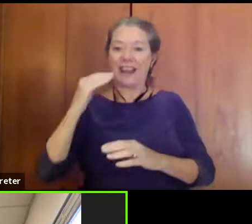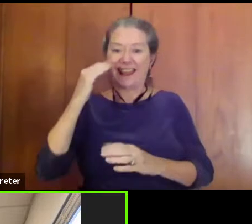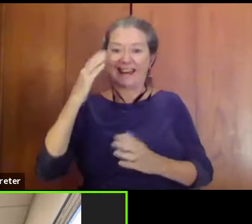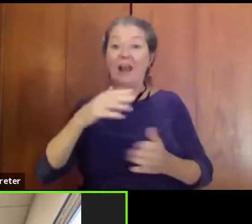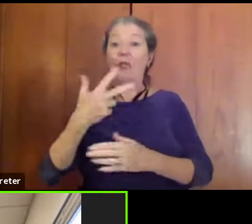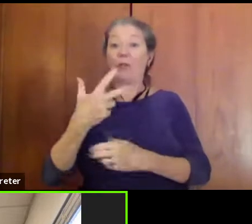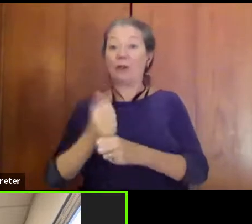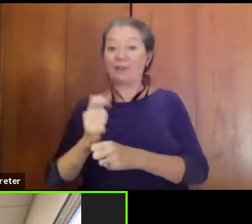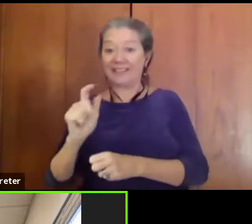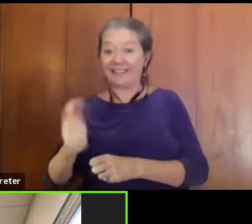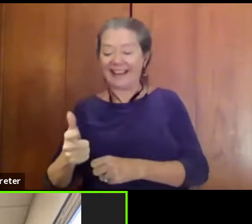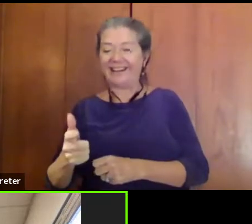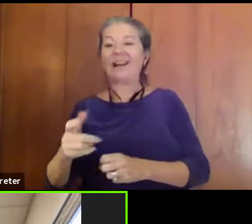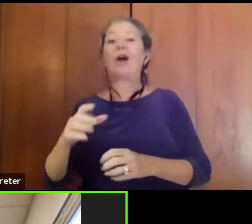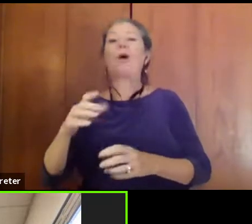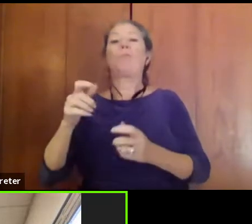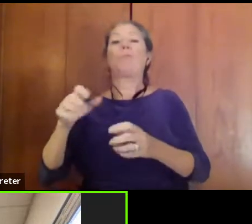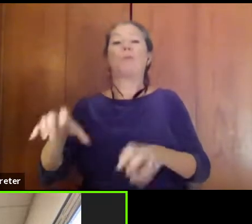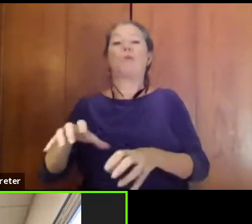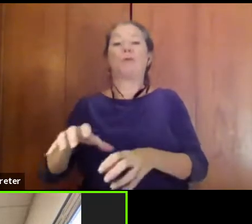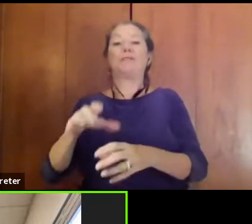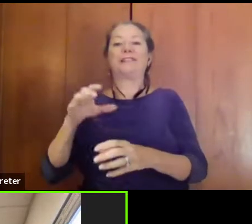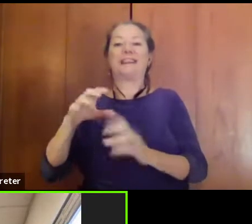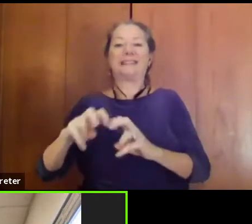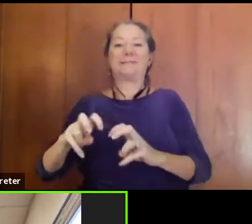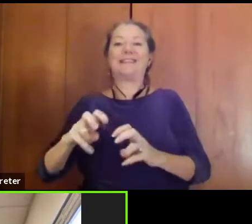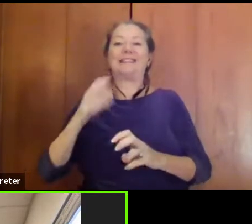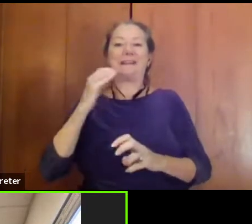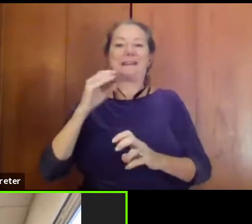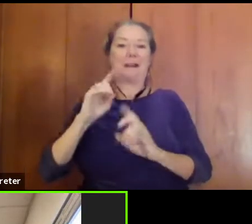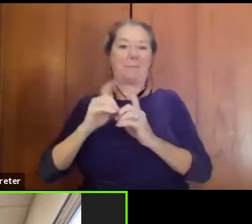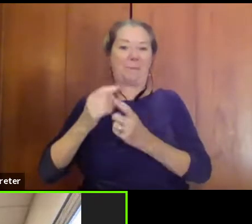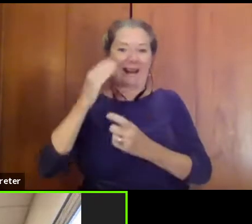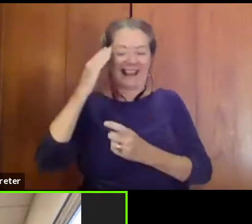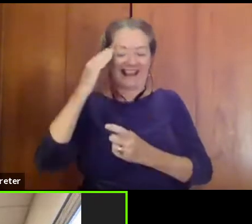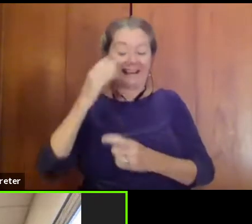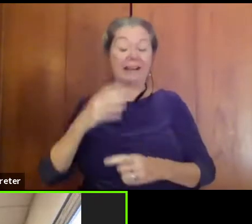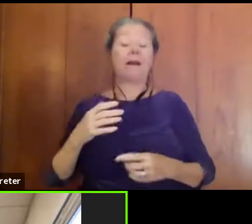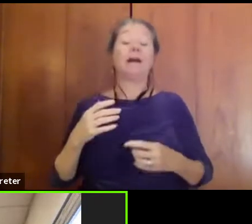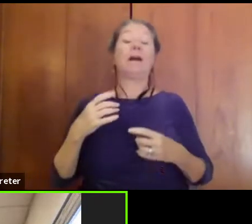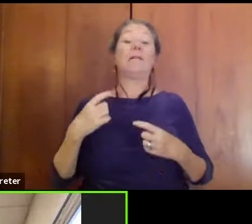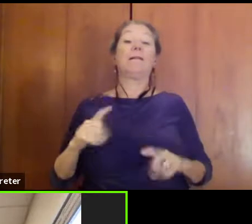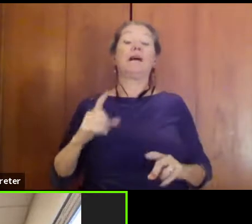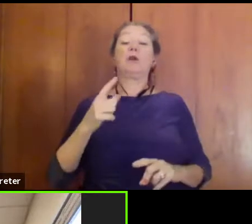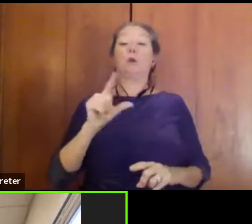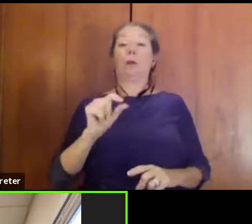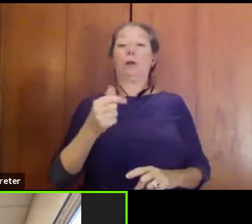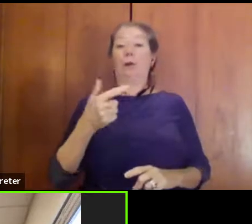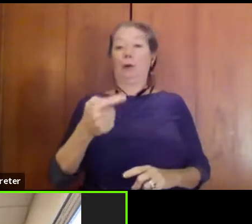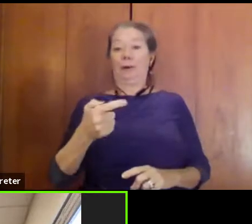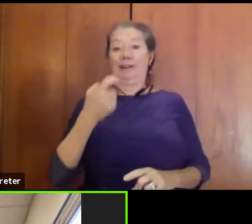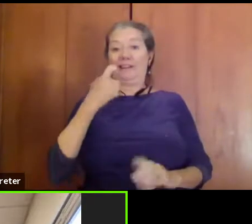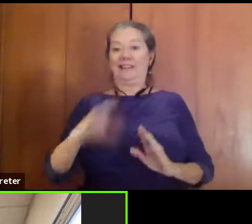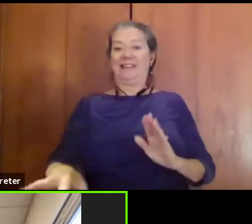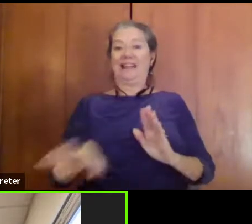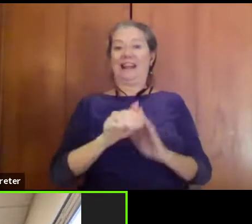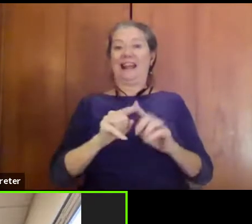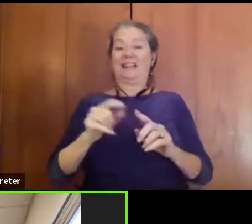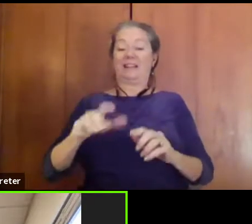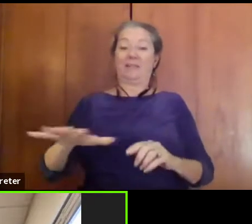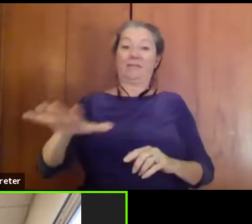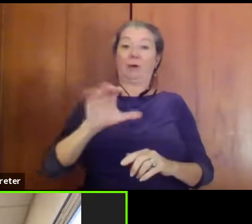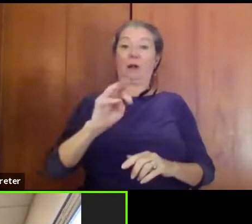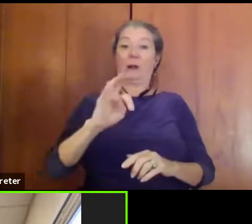selected to Performance Assessment Department Head. And ultimately, in 2021, he was selected as a Command Deputy Technical